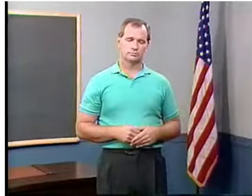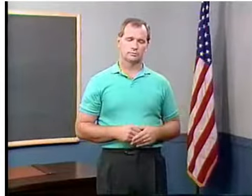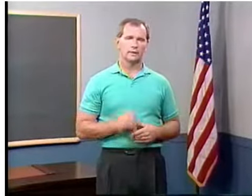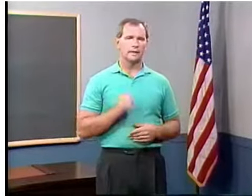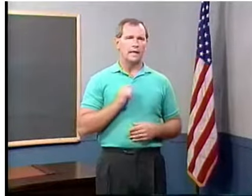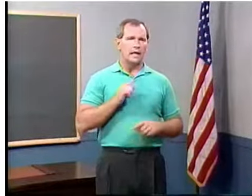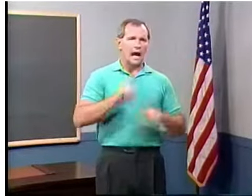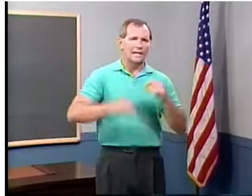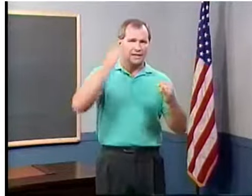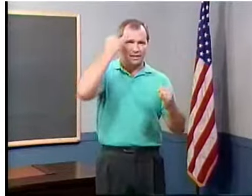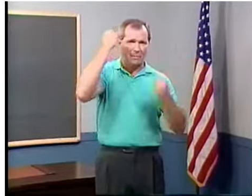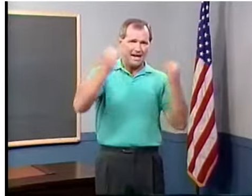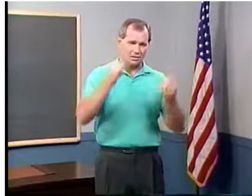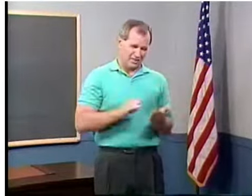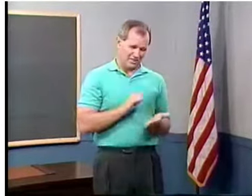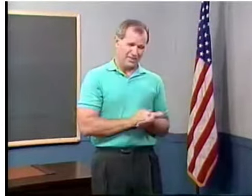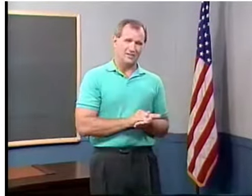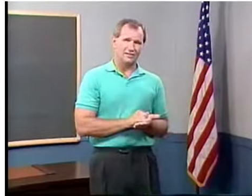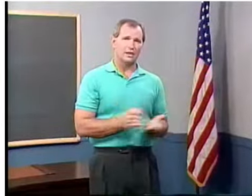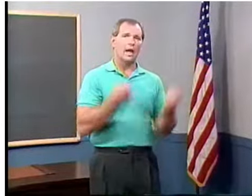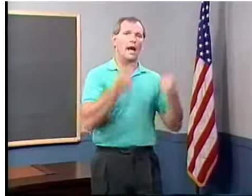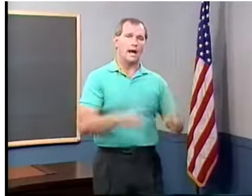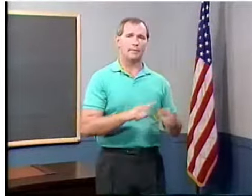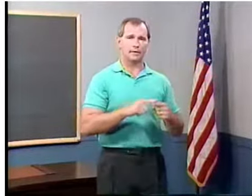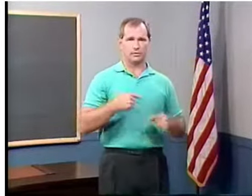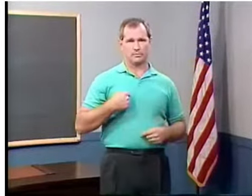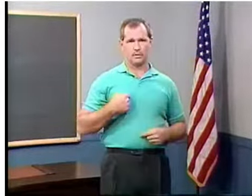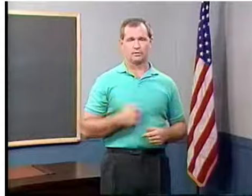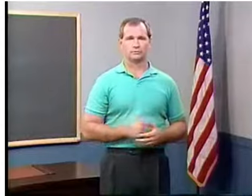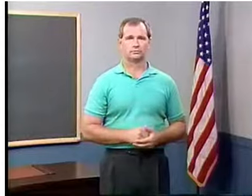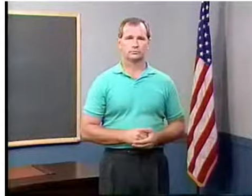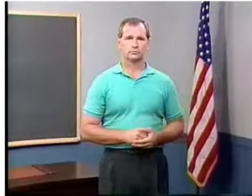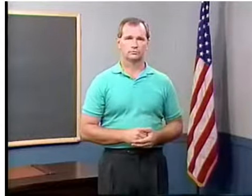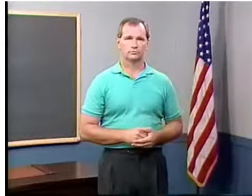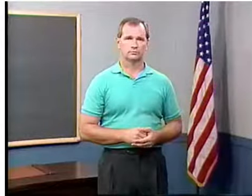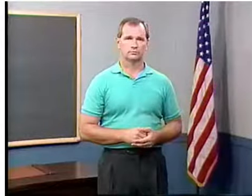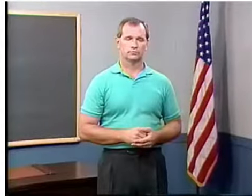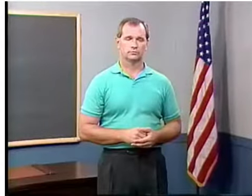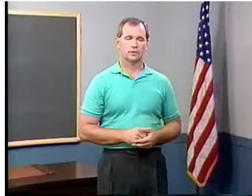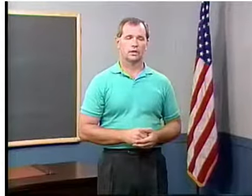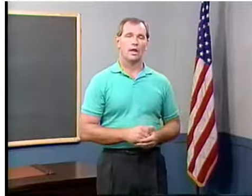so let me show you. I can't imagine that.